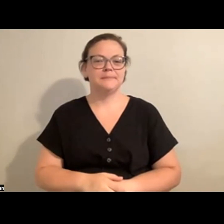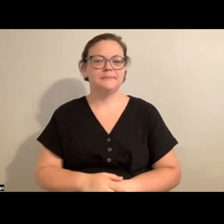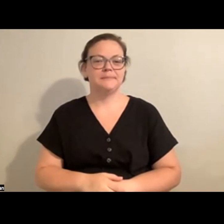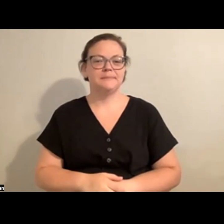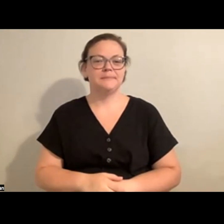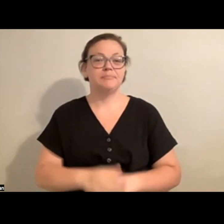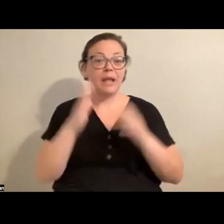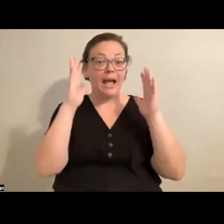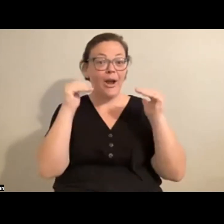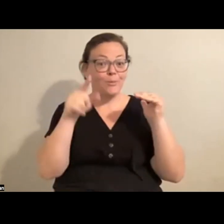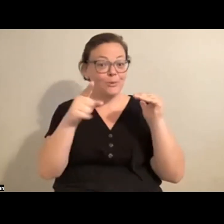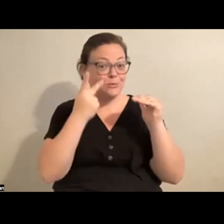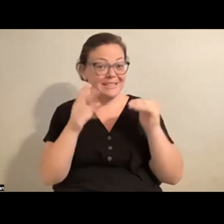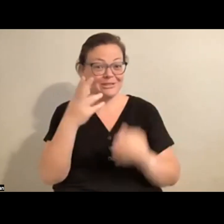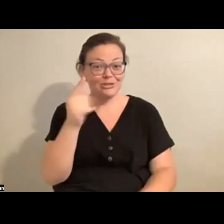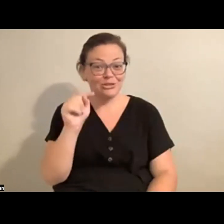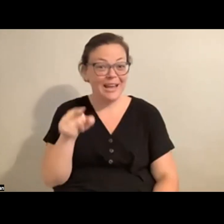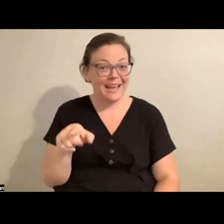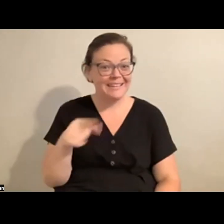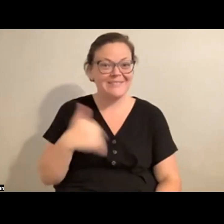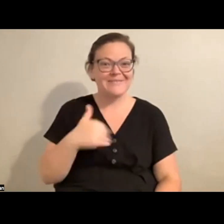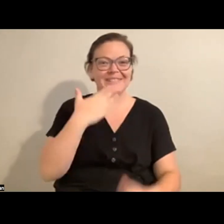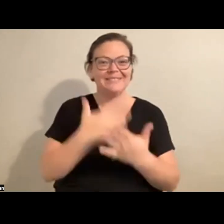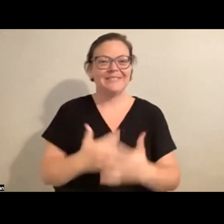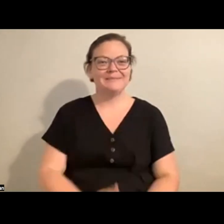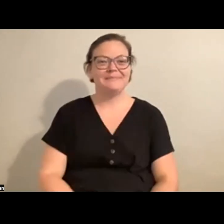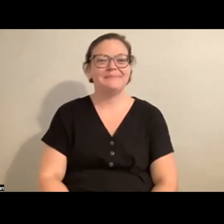I hope you're seeing the chat. That's so good.